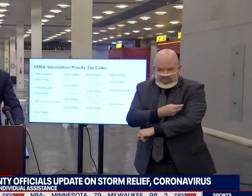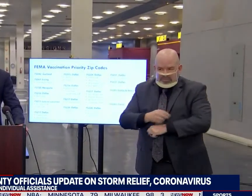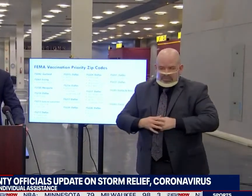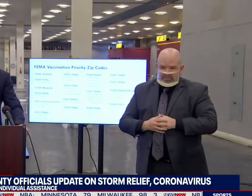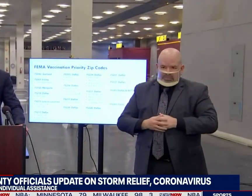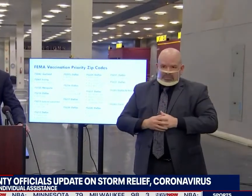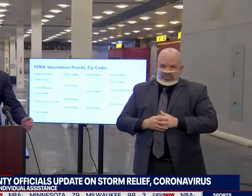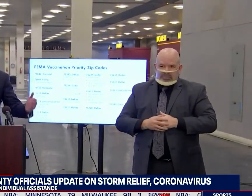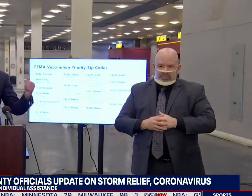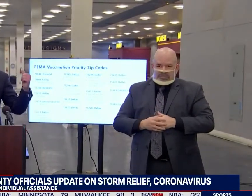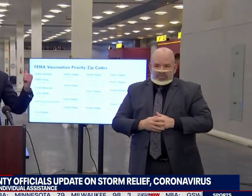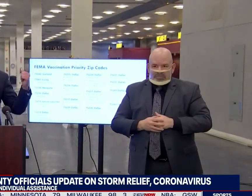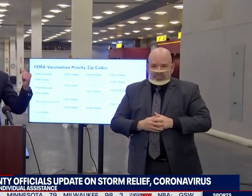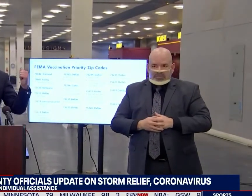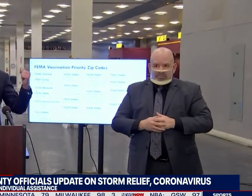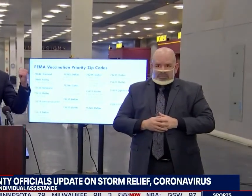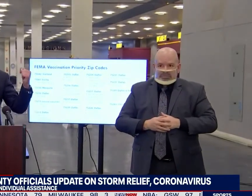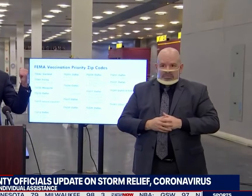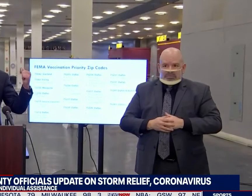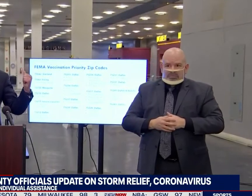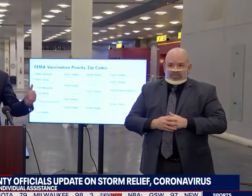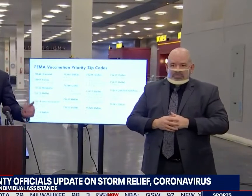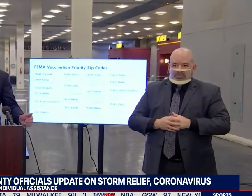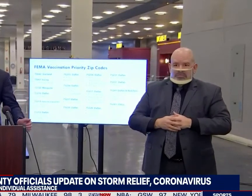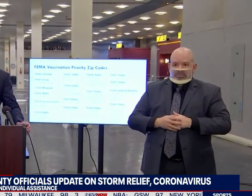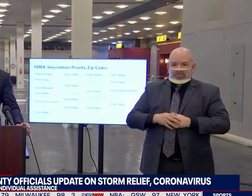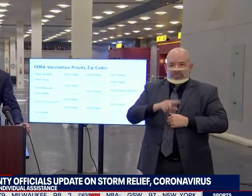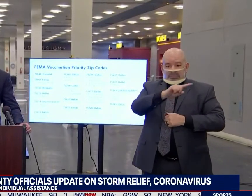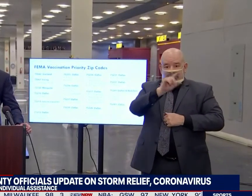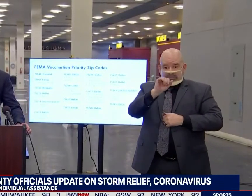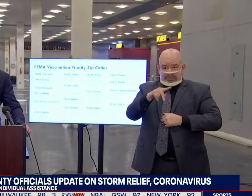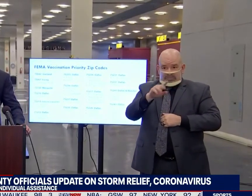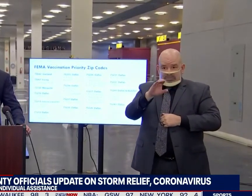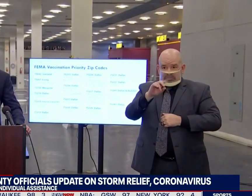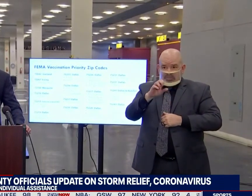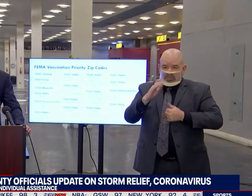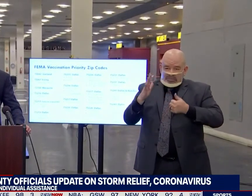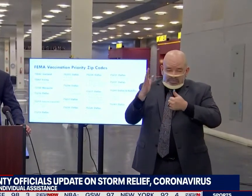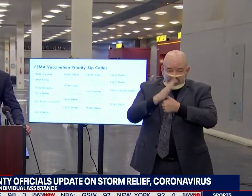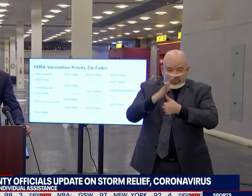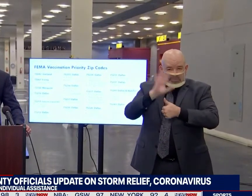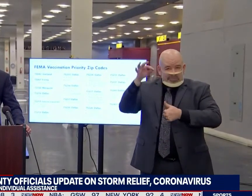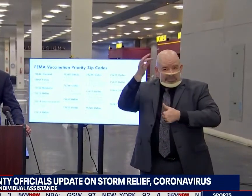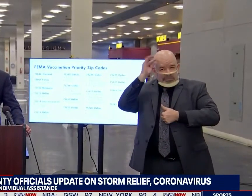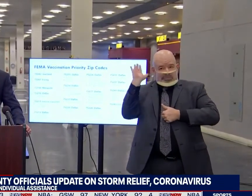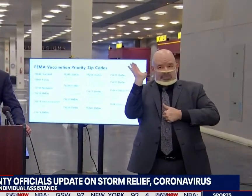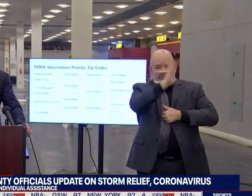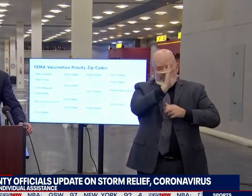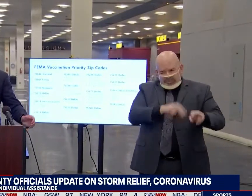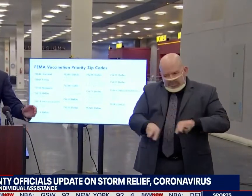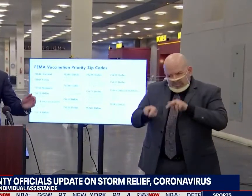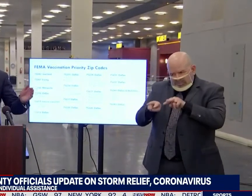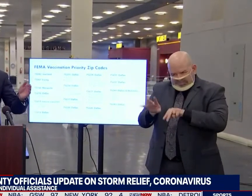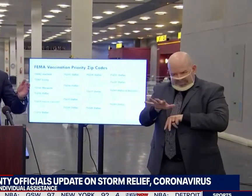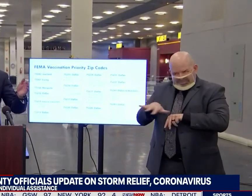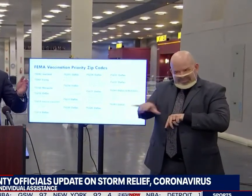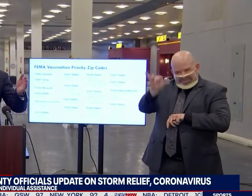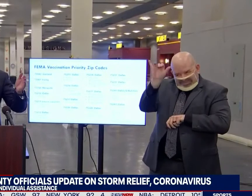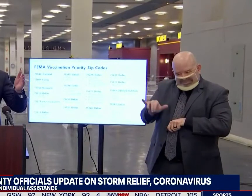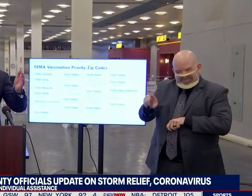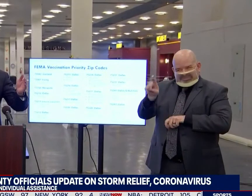happened in Taran County. Now, this is the zip codes that the federal program uh is servicing. and they're